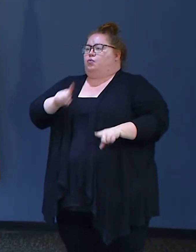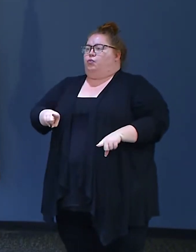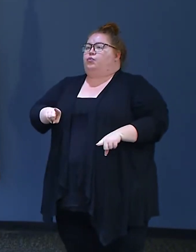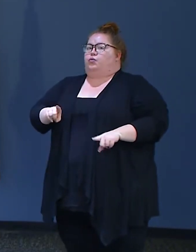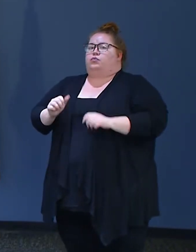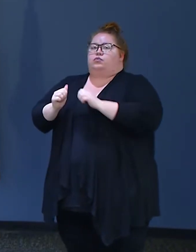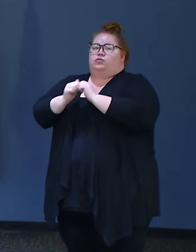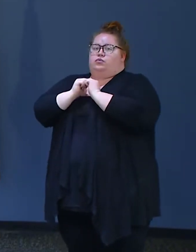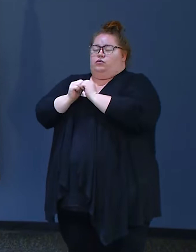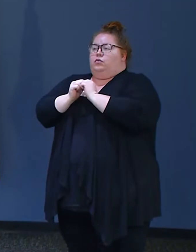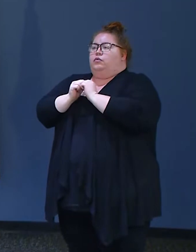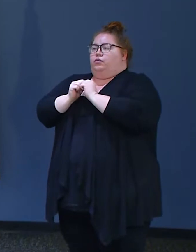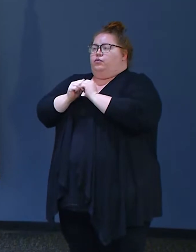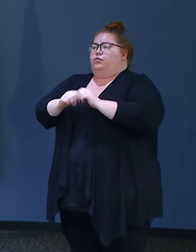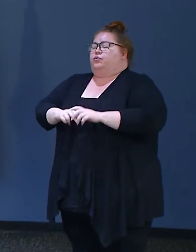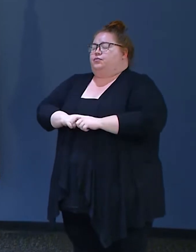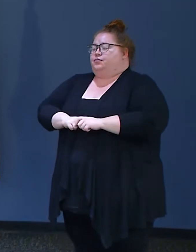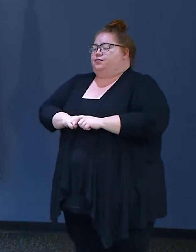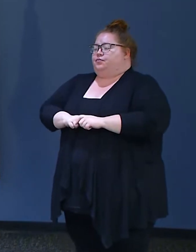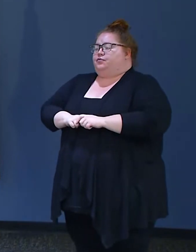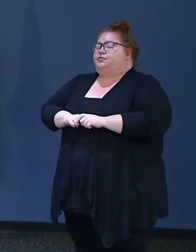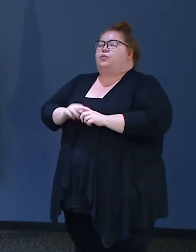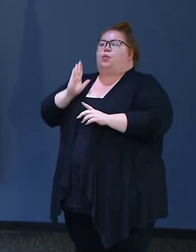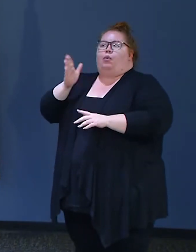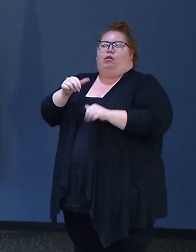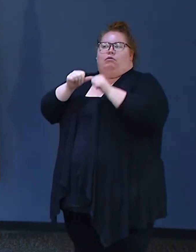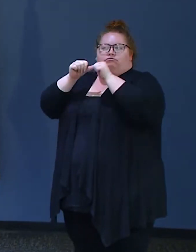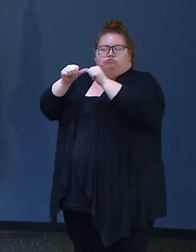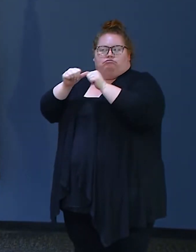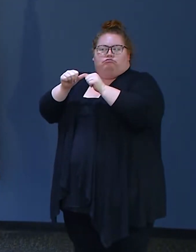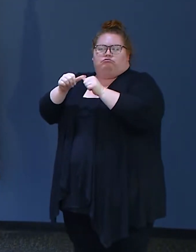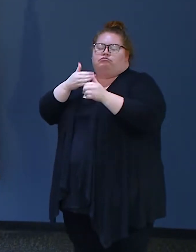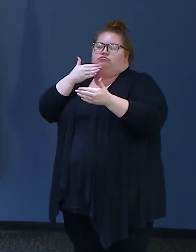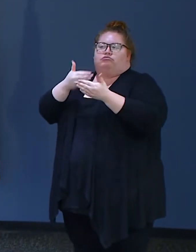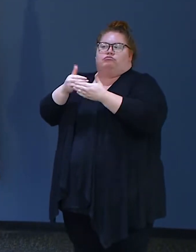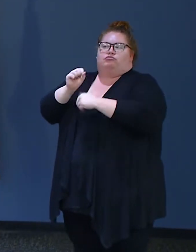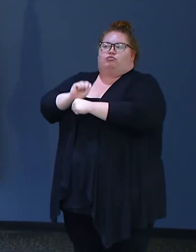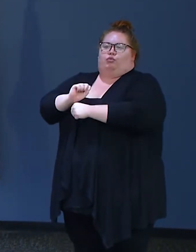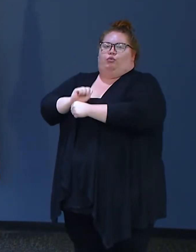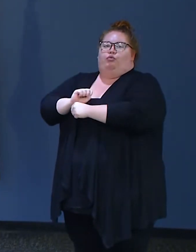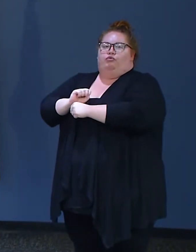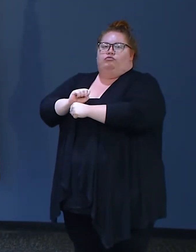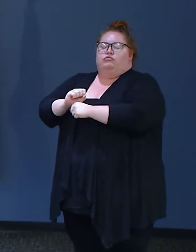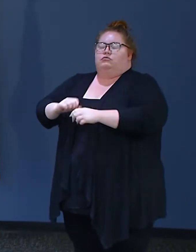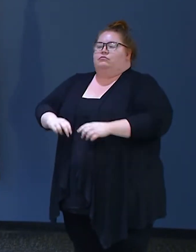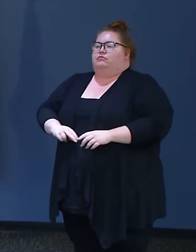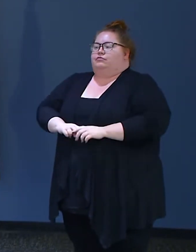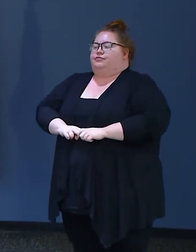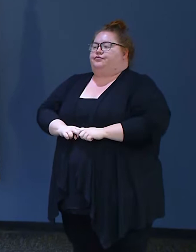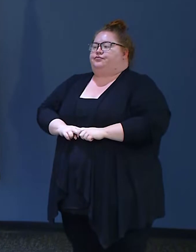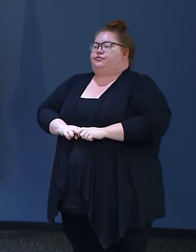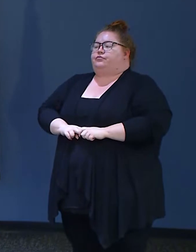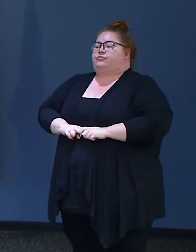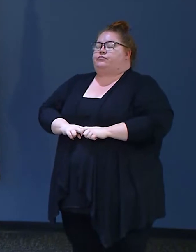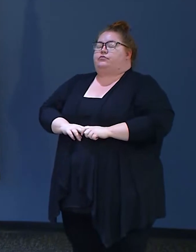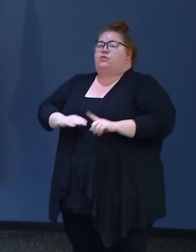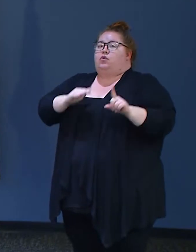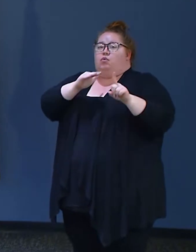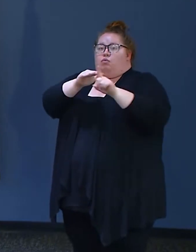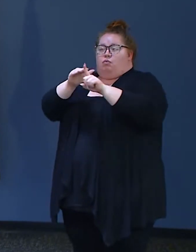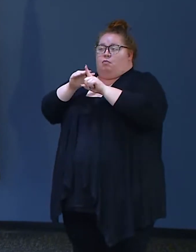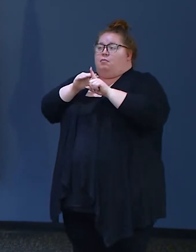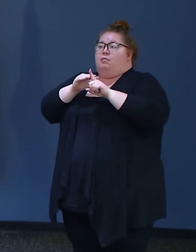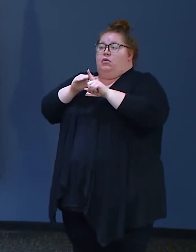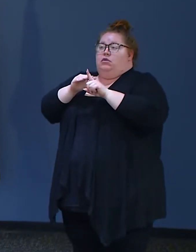can continue the great work that's being done. We also want to remind you, this is